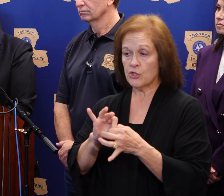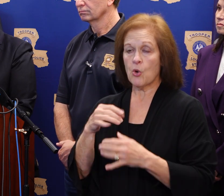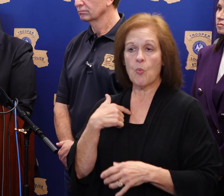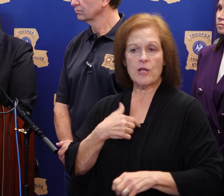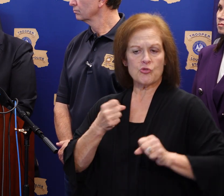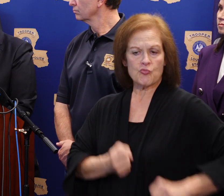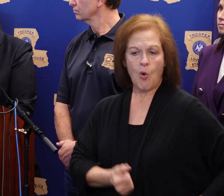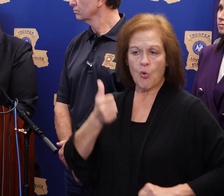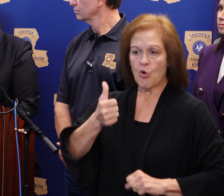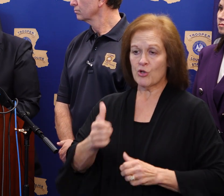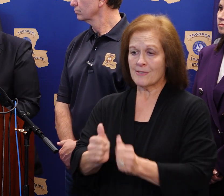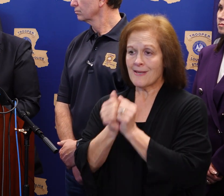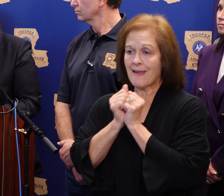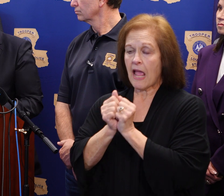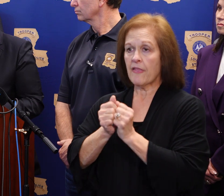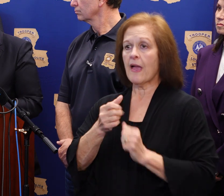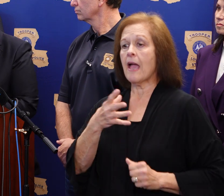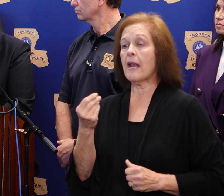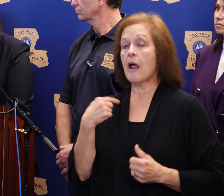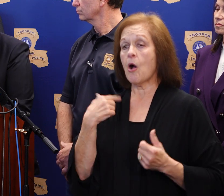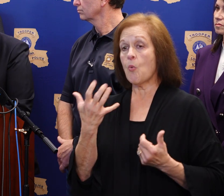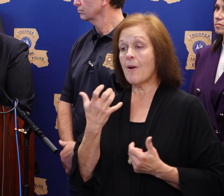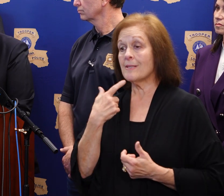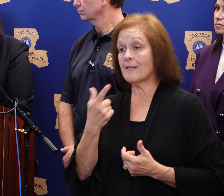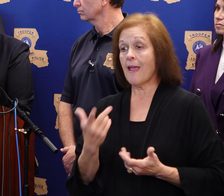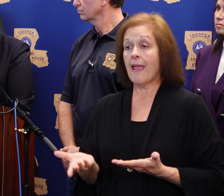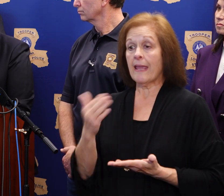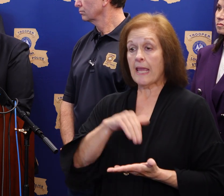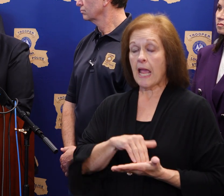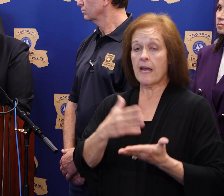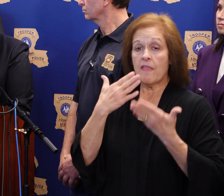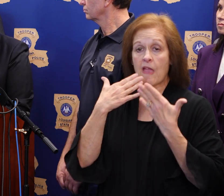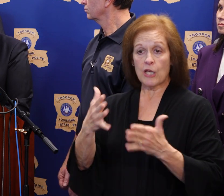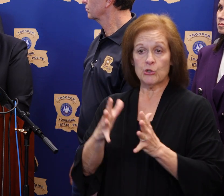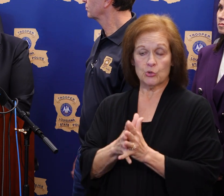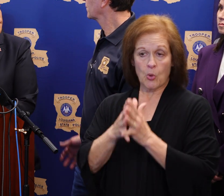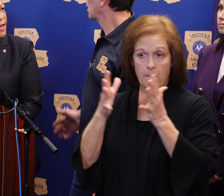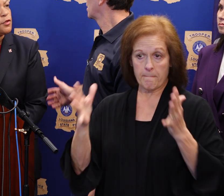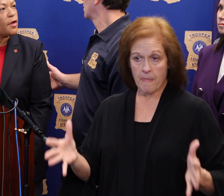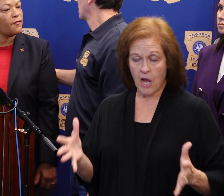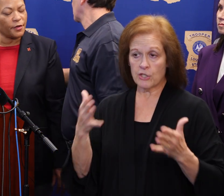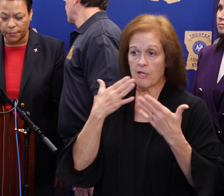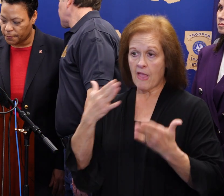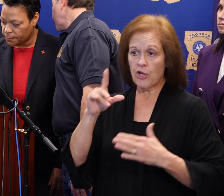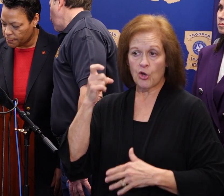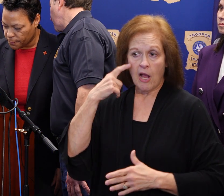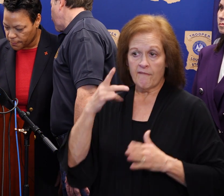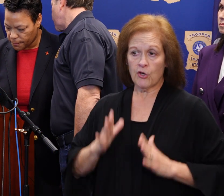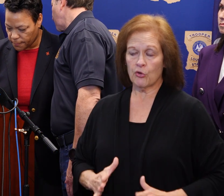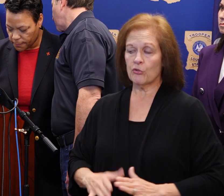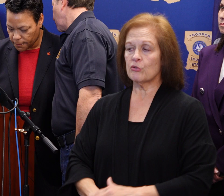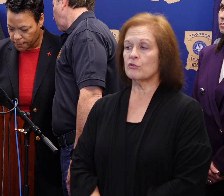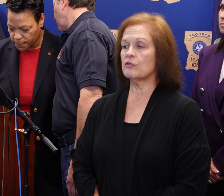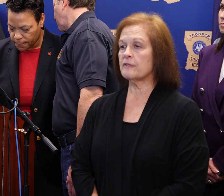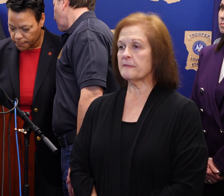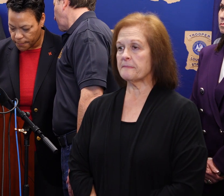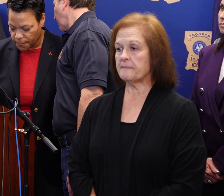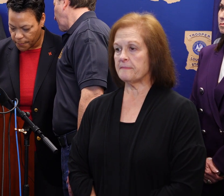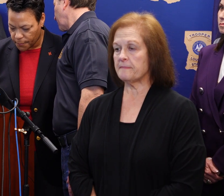are stronger together. And I want to say again, thank you so much. Thank you, Governor.